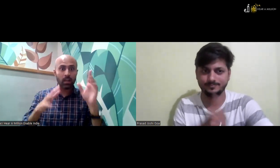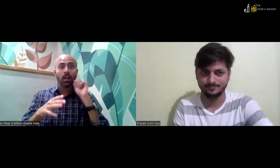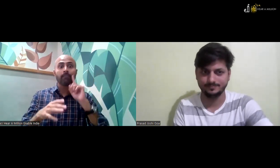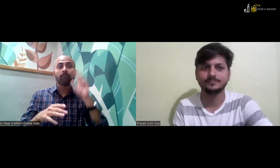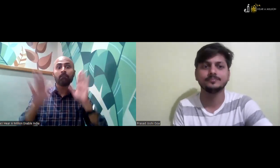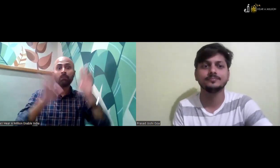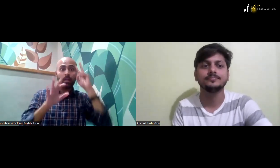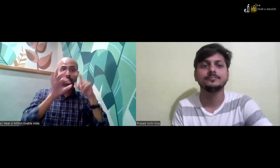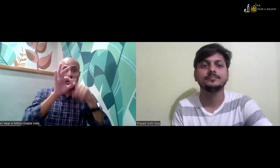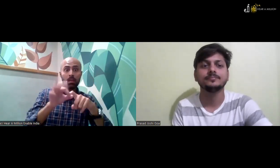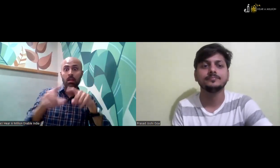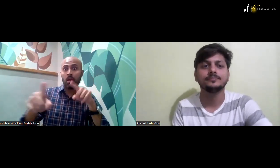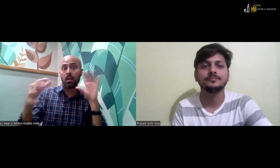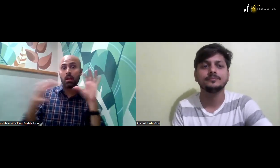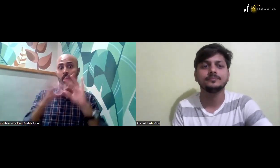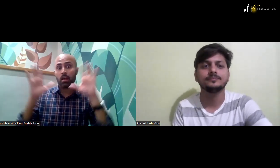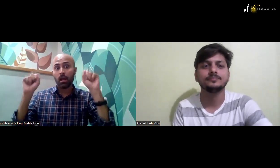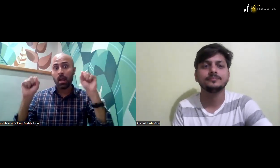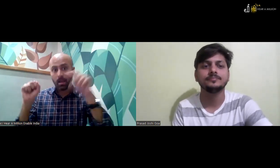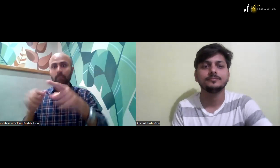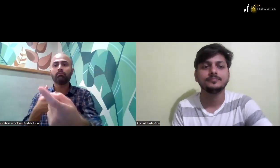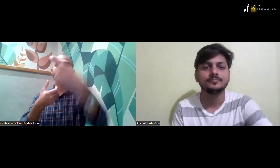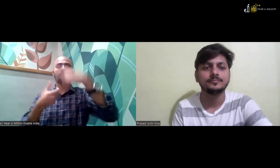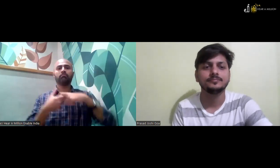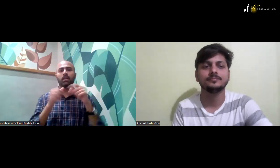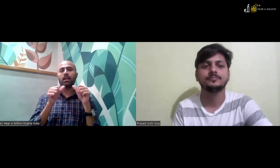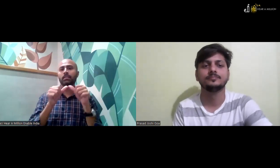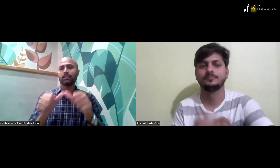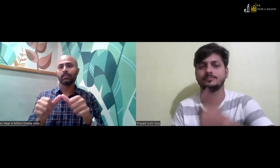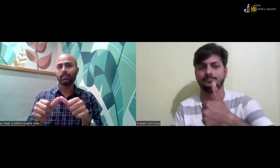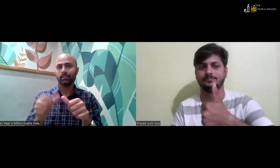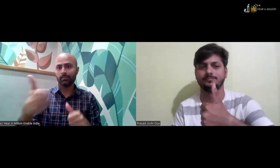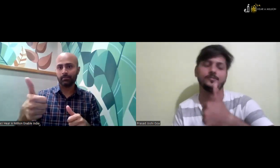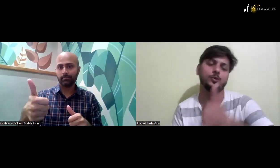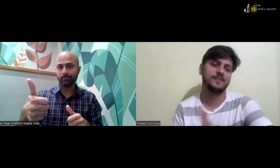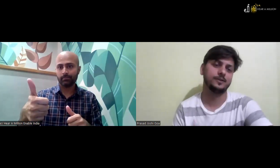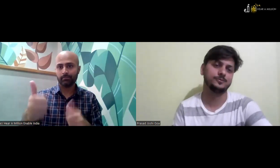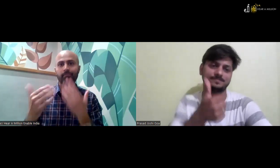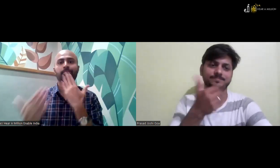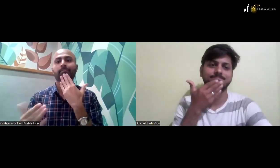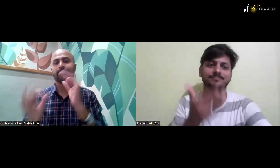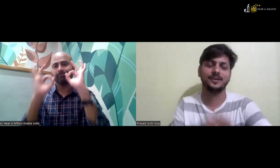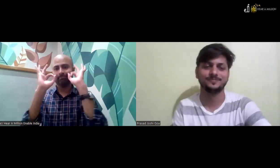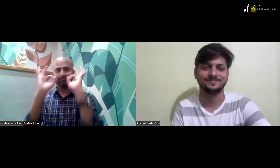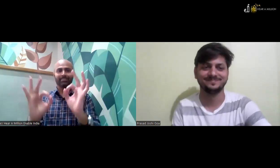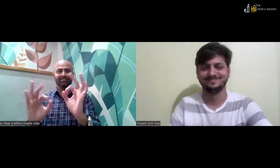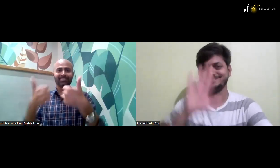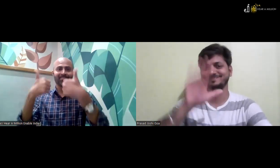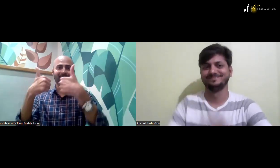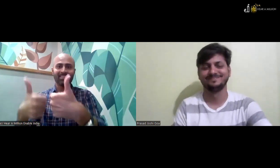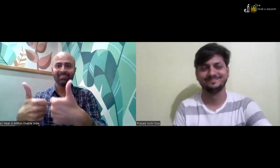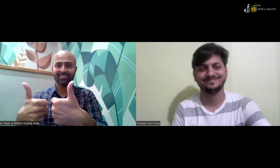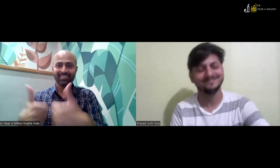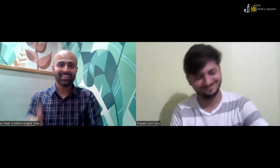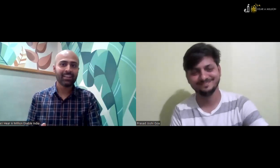here. We'll be having the second and third panelist. If anyone from the audience would like to ask you a